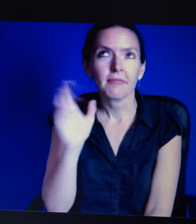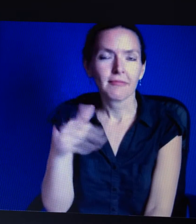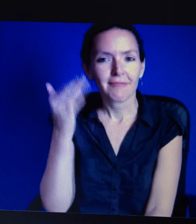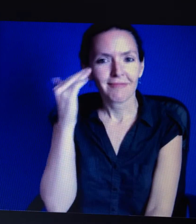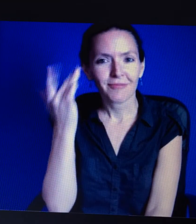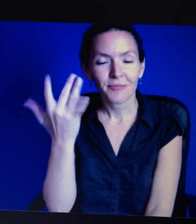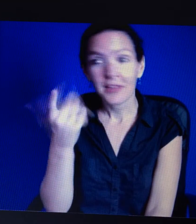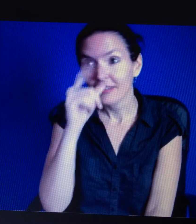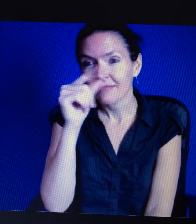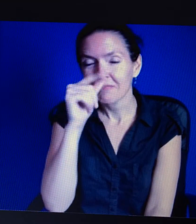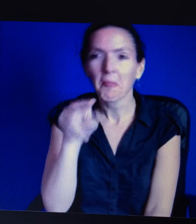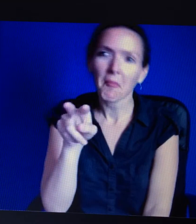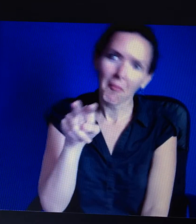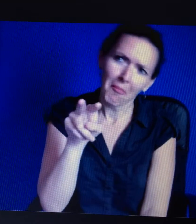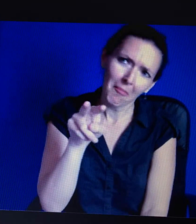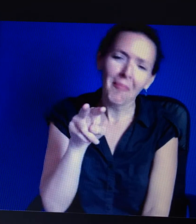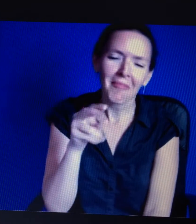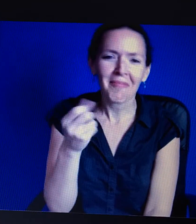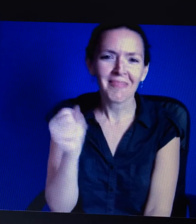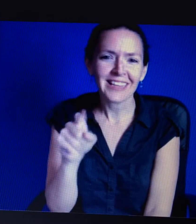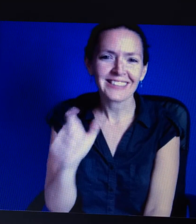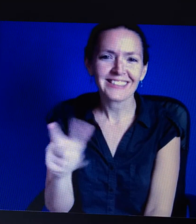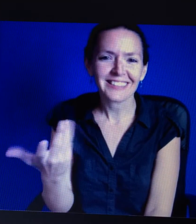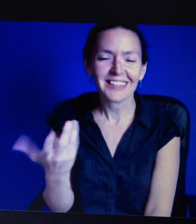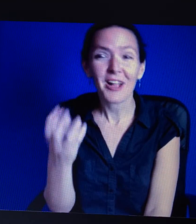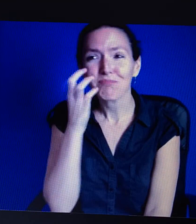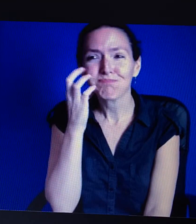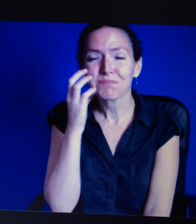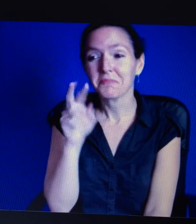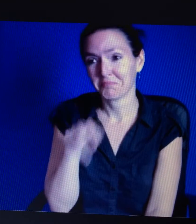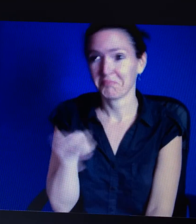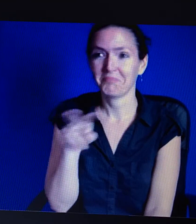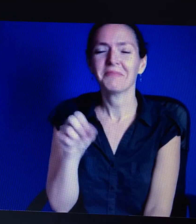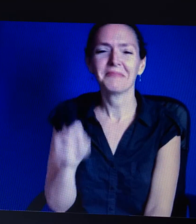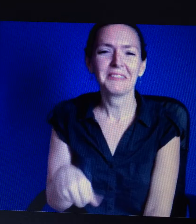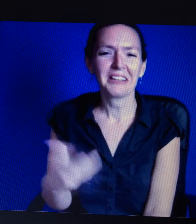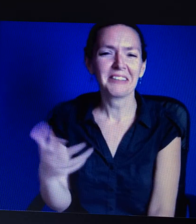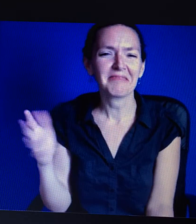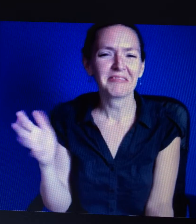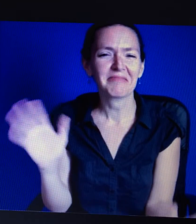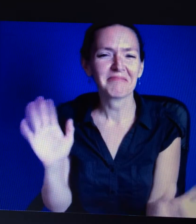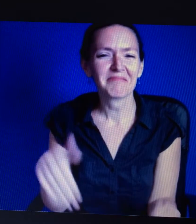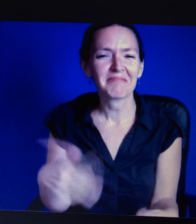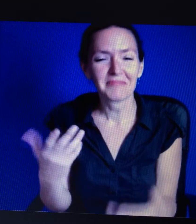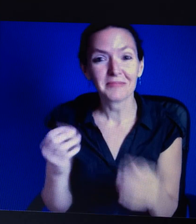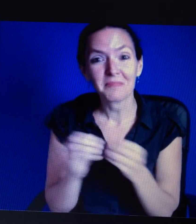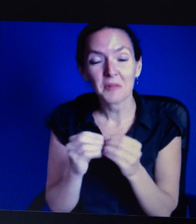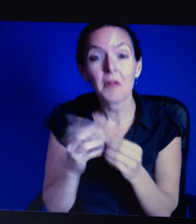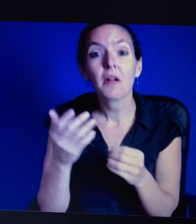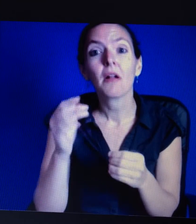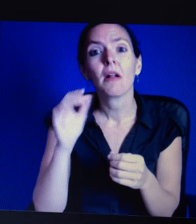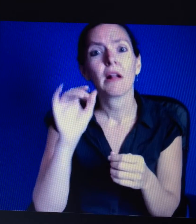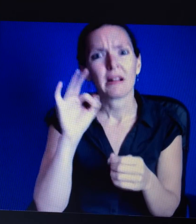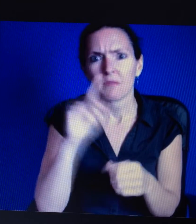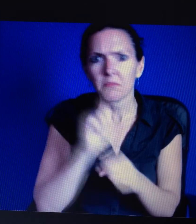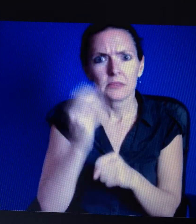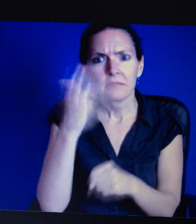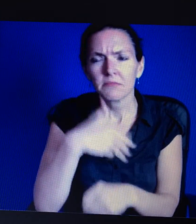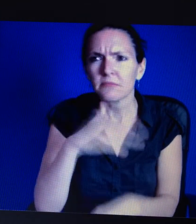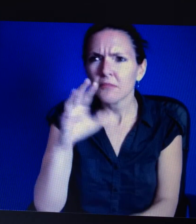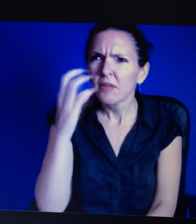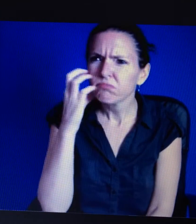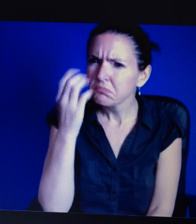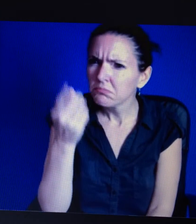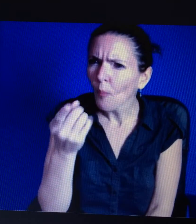between DNS and ANS, you can, recognize, oh, okay, this means this. She probably has dimples or freckles, and you'll understand. You'll